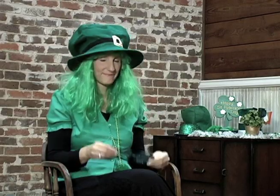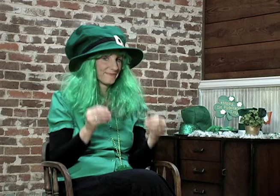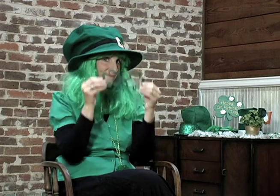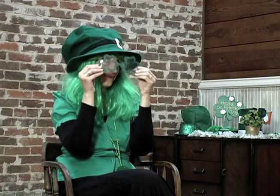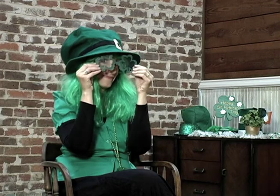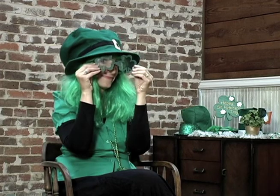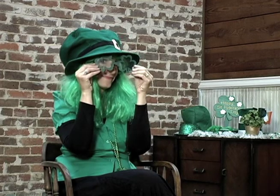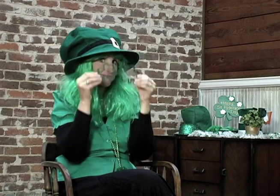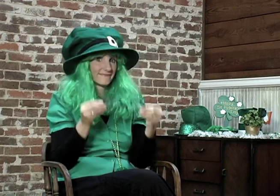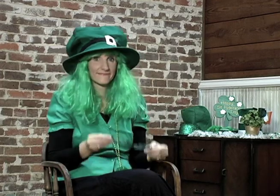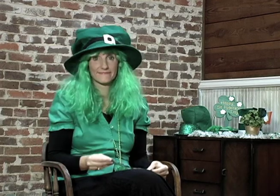What are these?